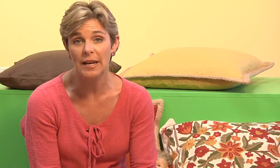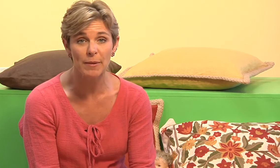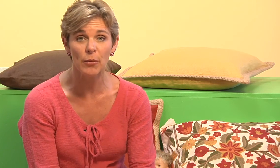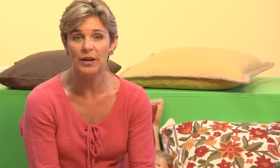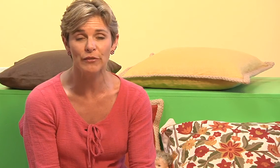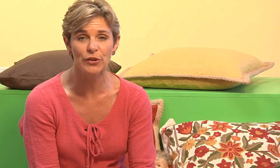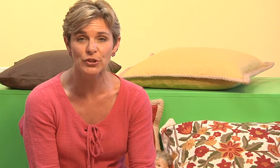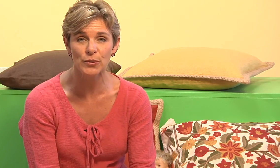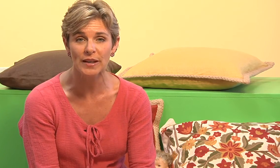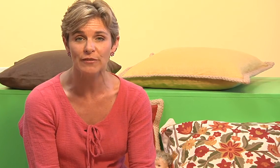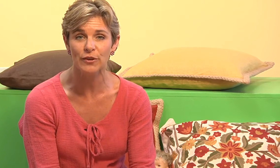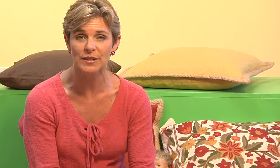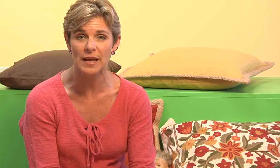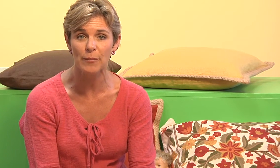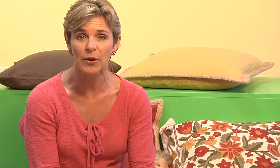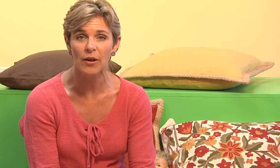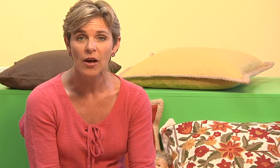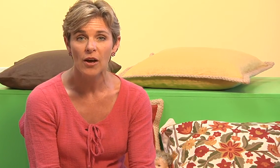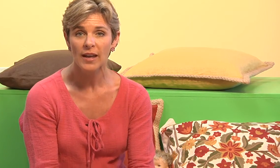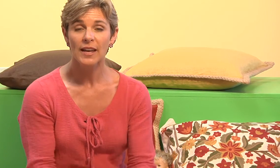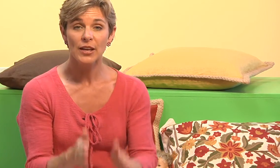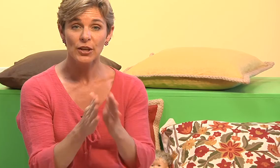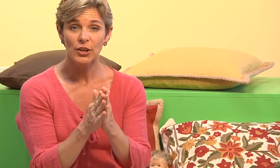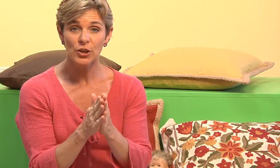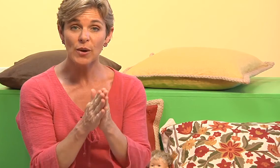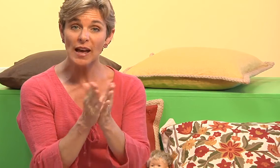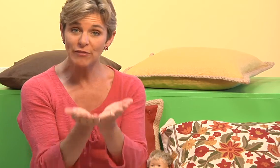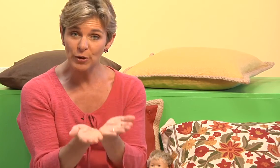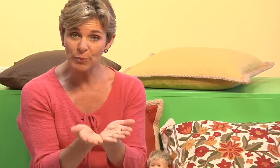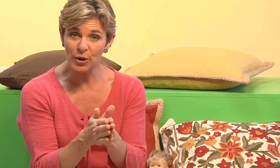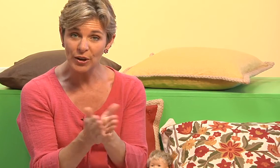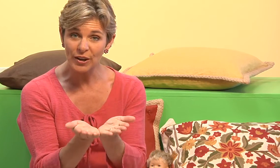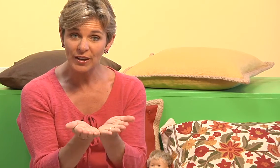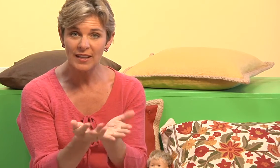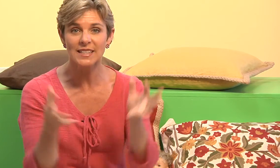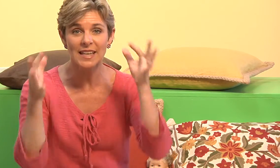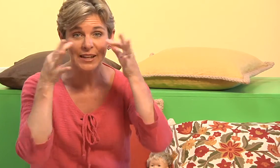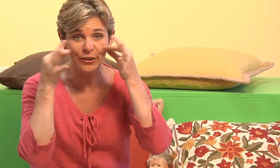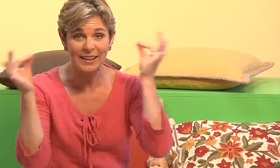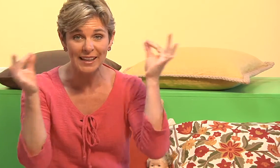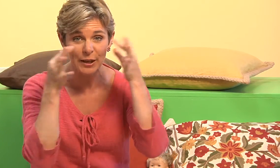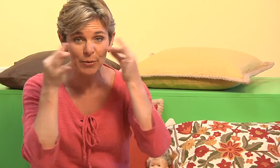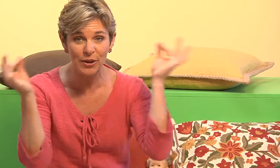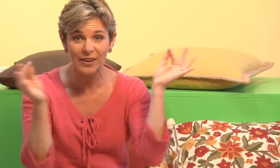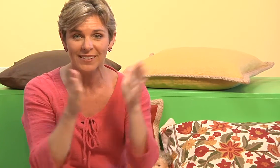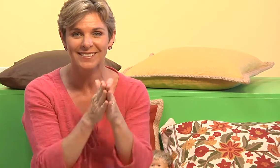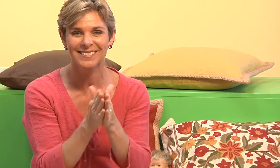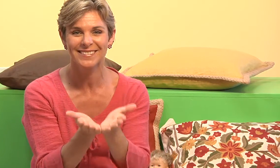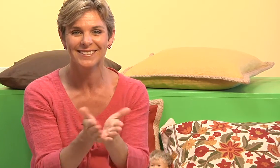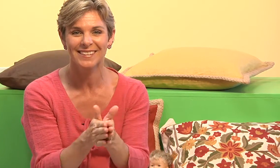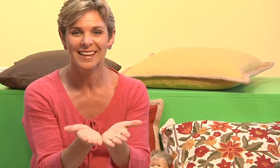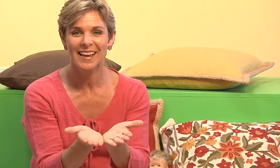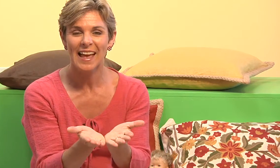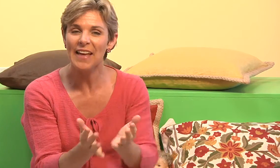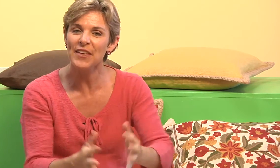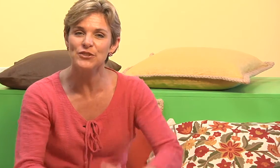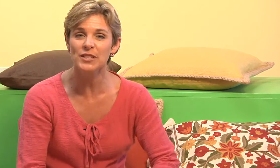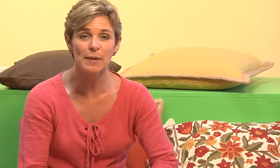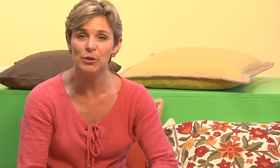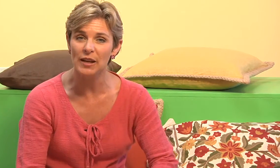about whatever they're doing. For example, you have your book. Is that your kitty book? And then just keep looking